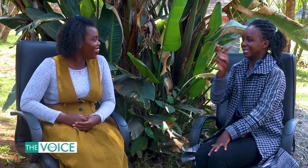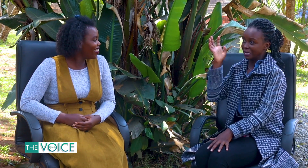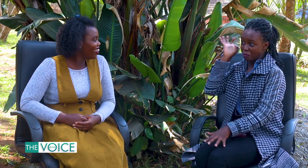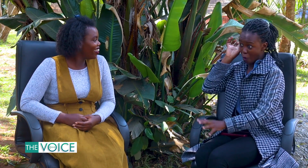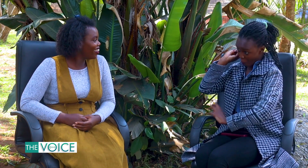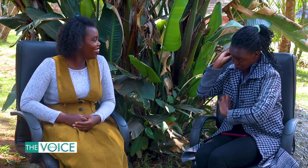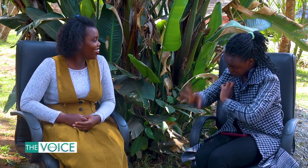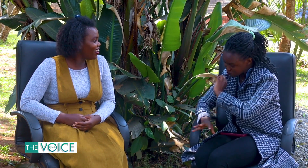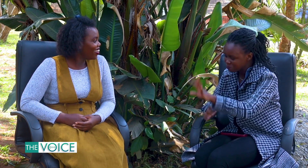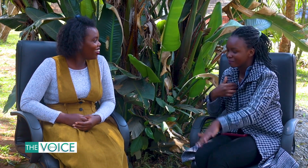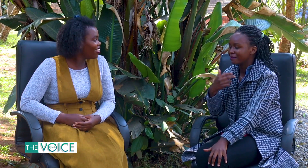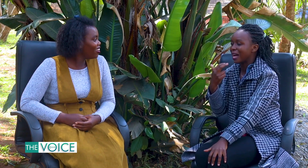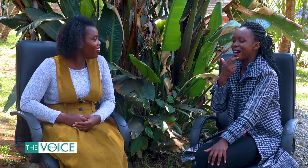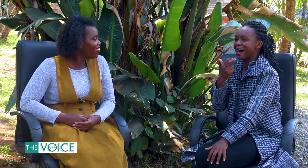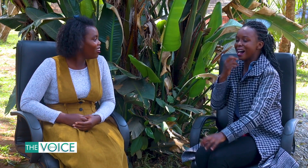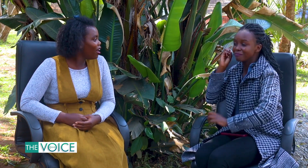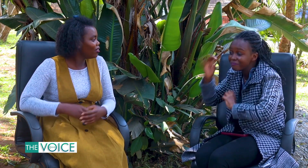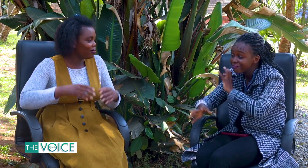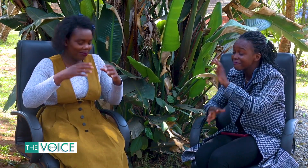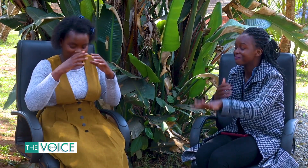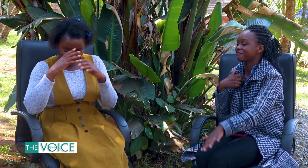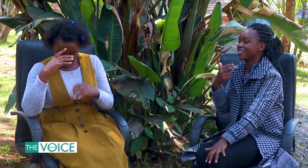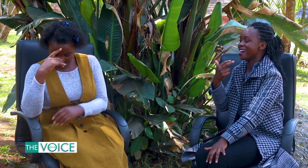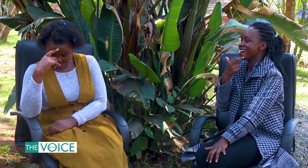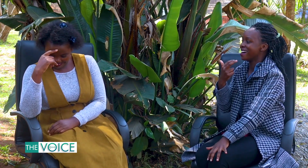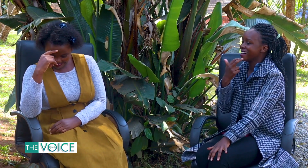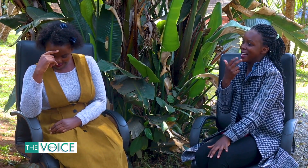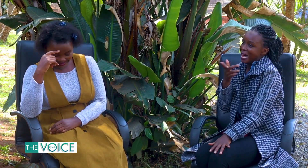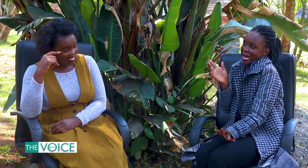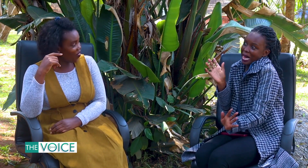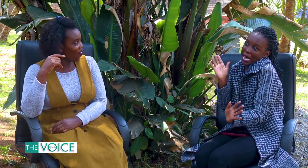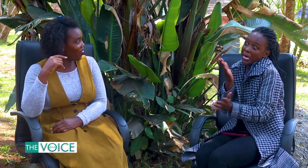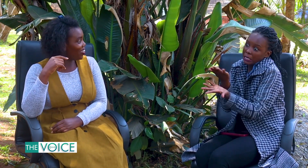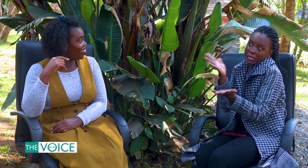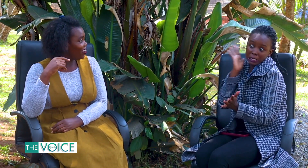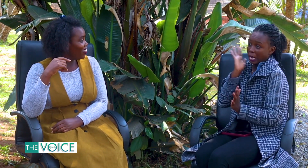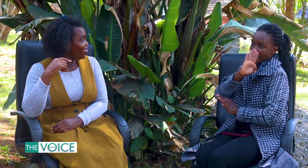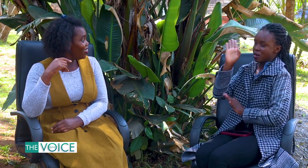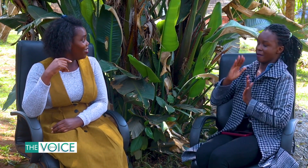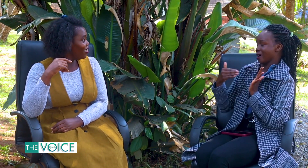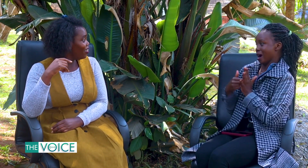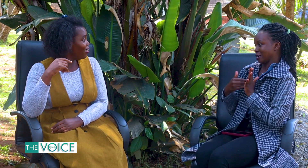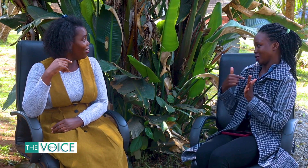are signing all over. So I used to laugh so much. It was, I think, amusing for me.